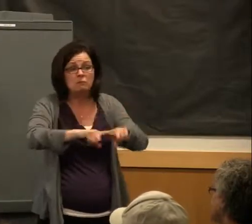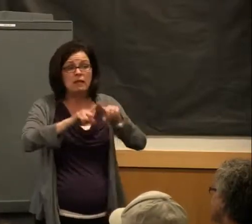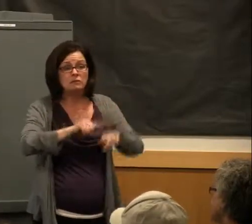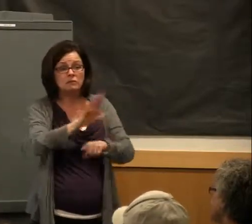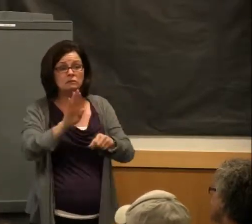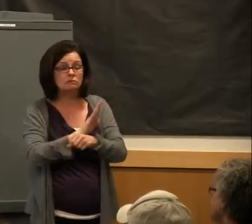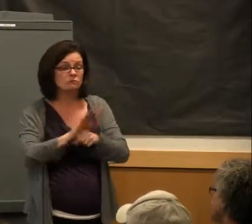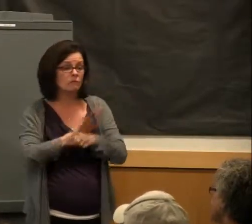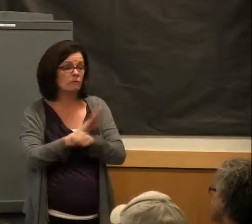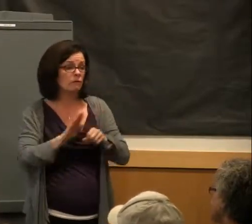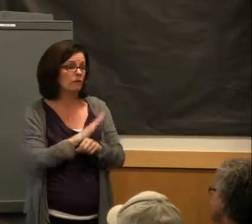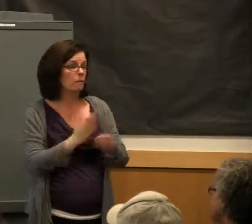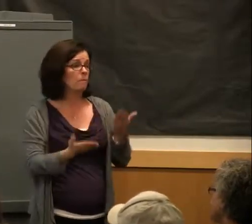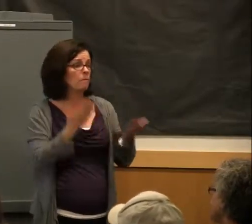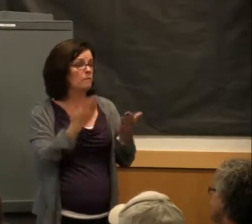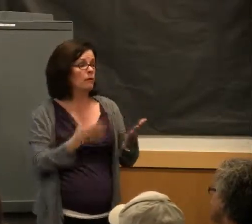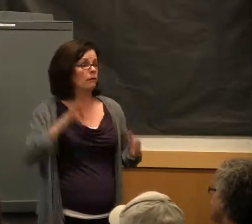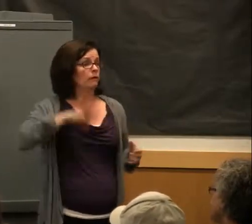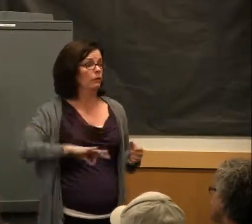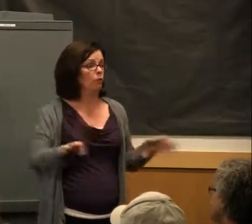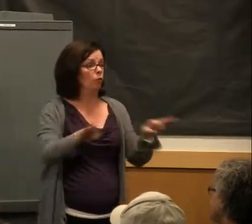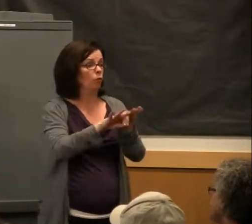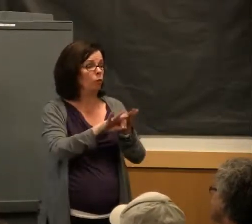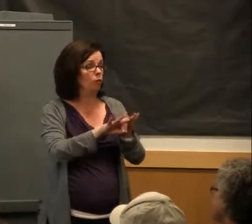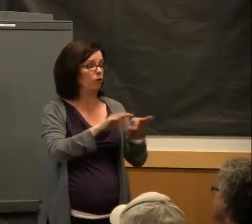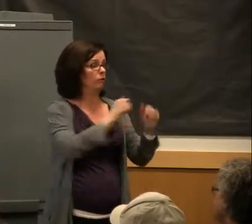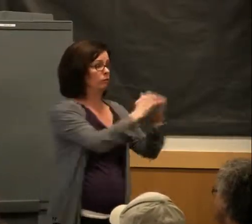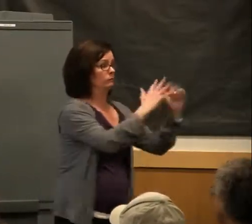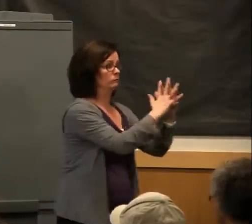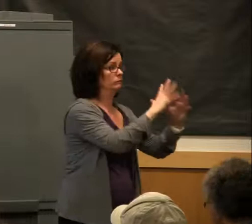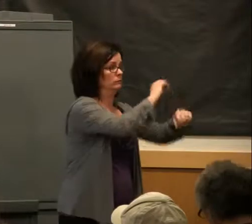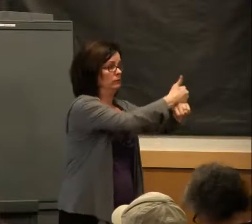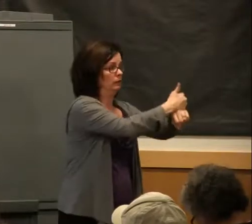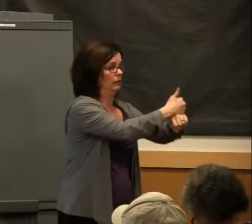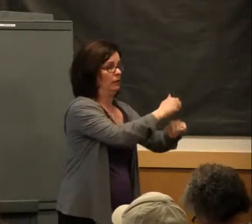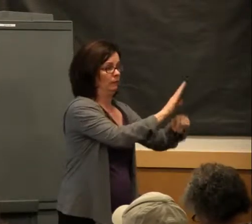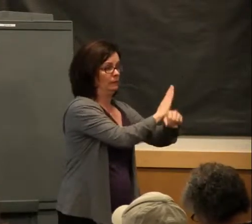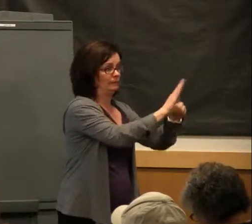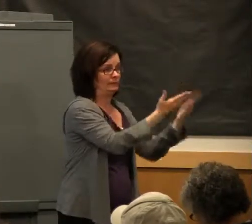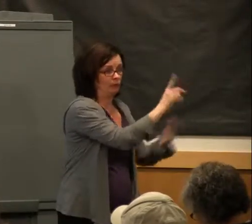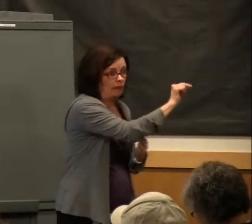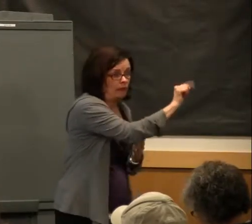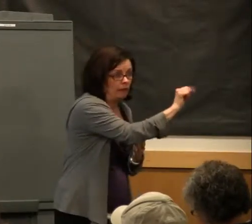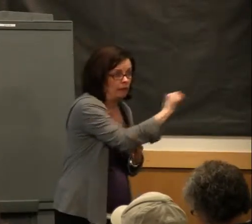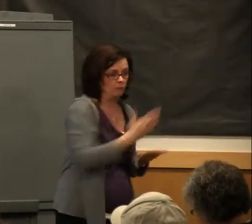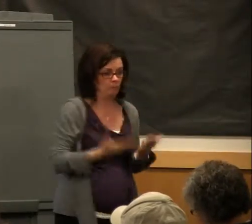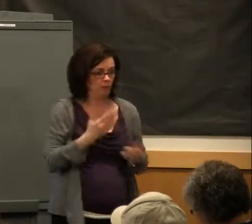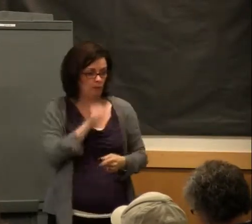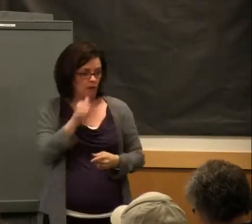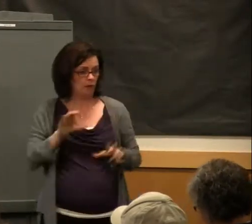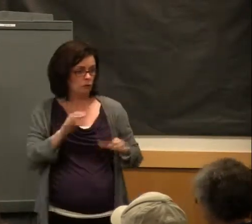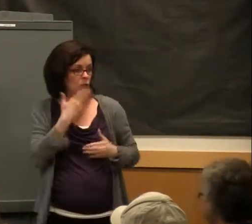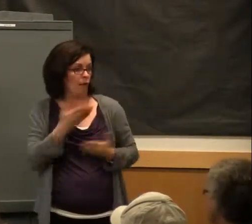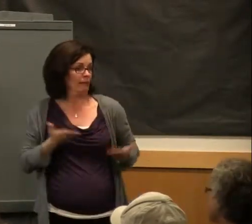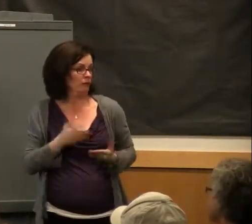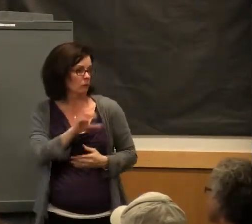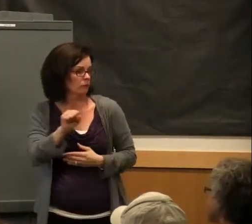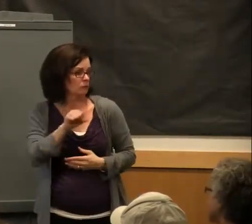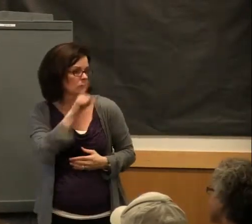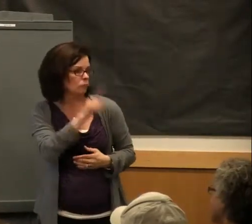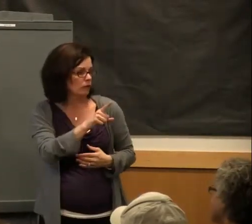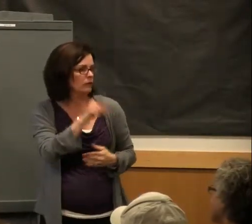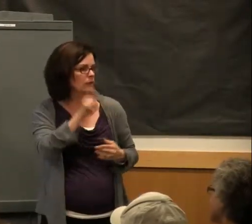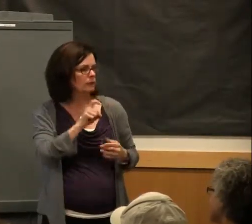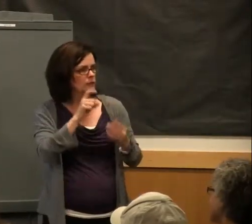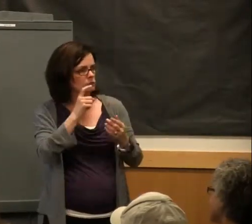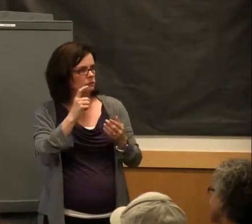more advantageous to have a business based in L.A. than it would to be have a business based in Colorado. So again, that goes back to some very